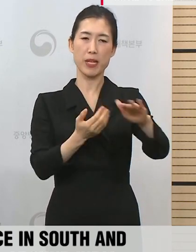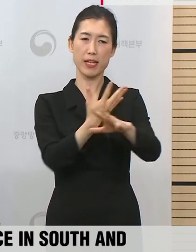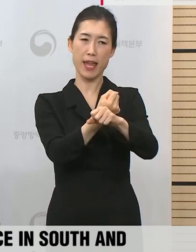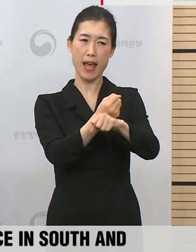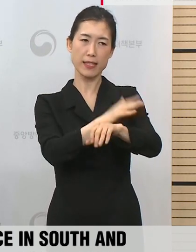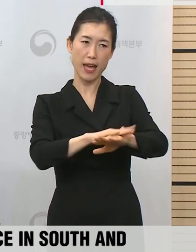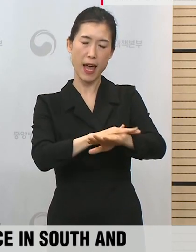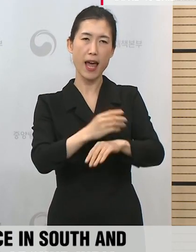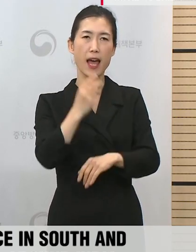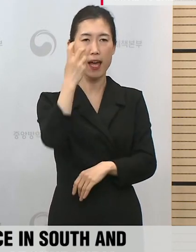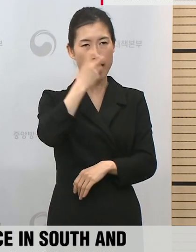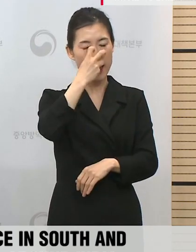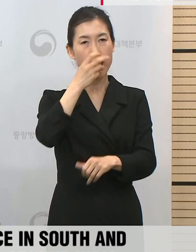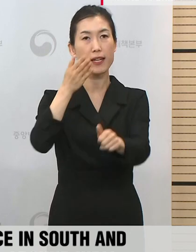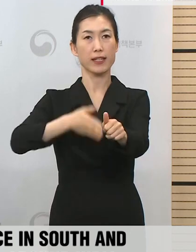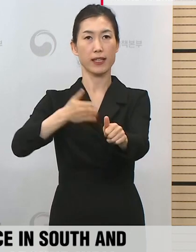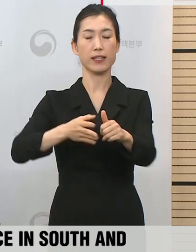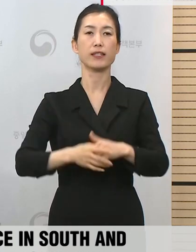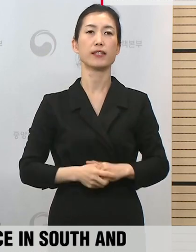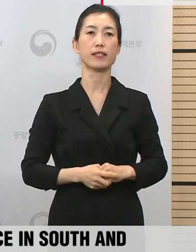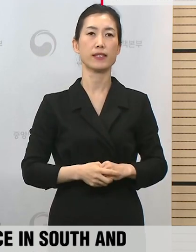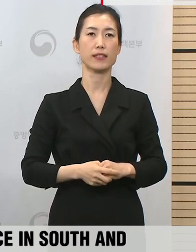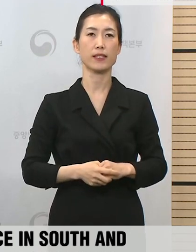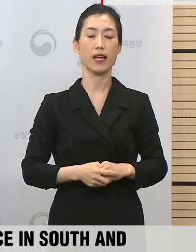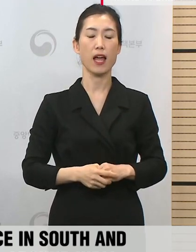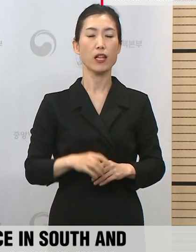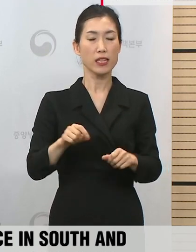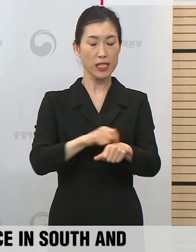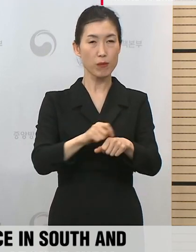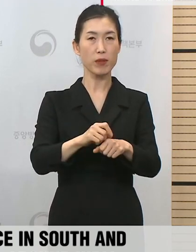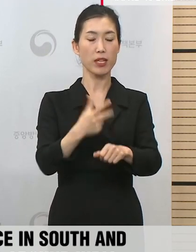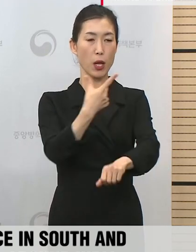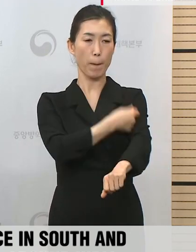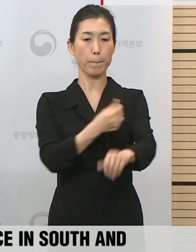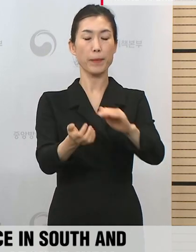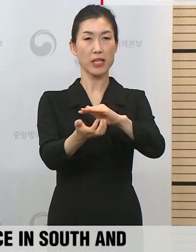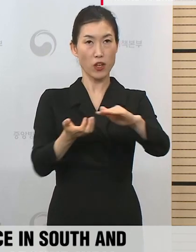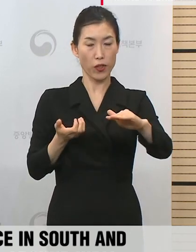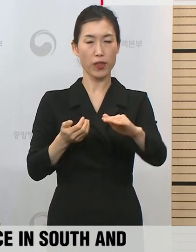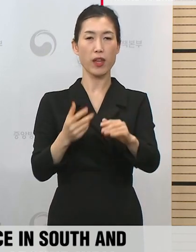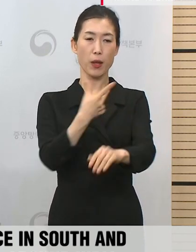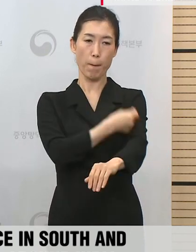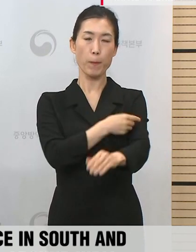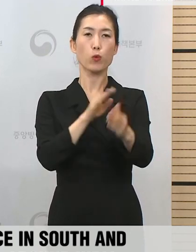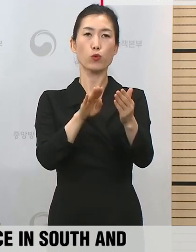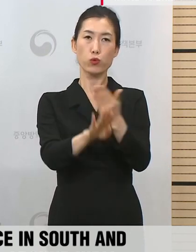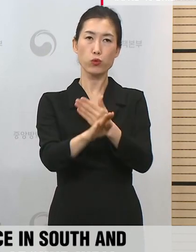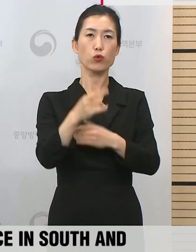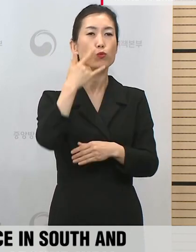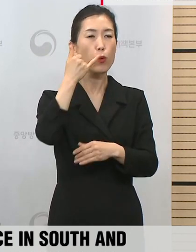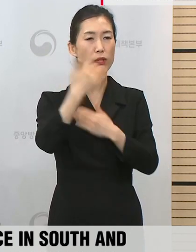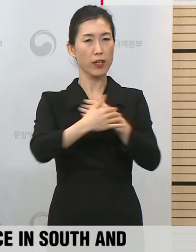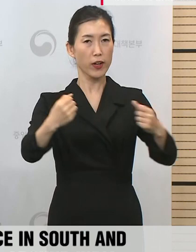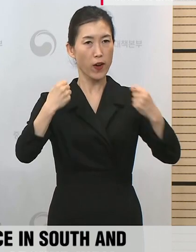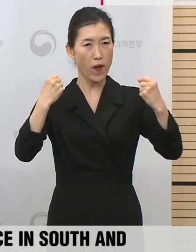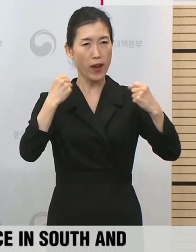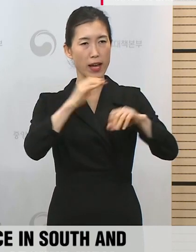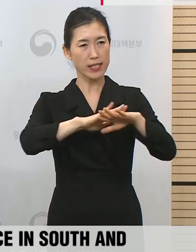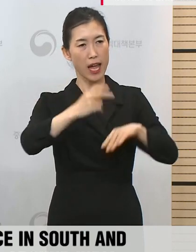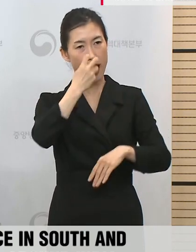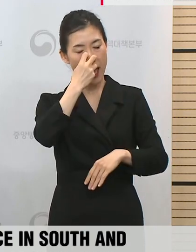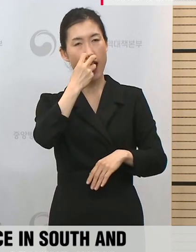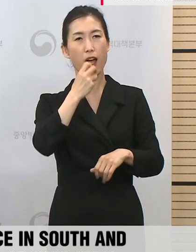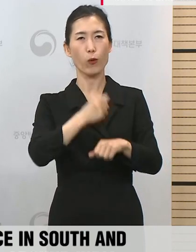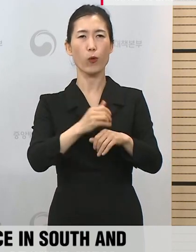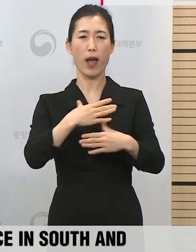help your parents to have these bookings in advance. And even before and after the inoculation, we ask you to